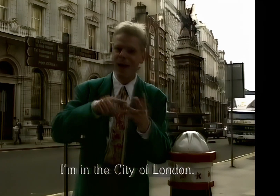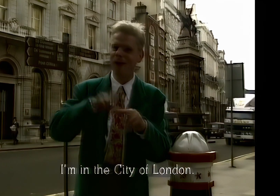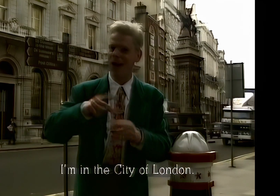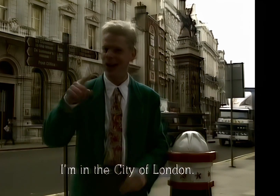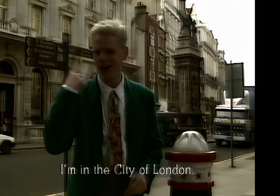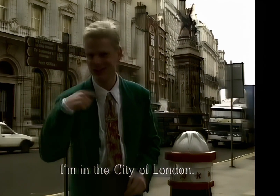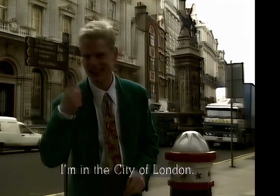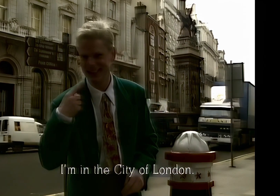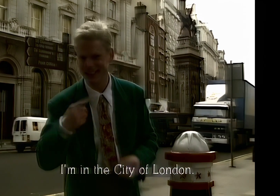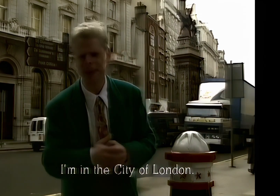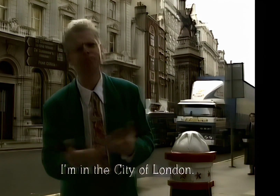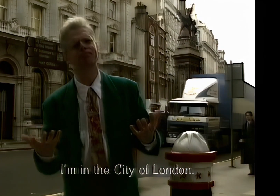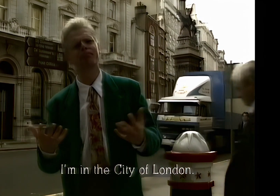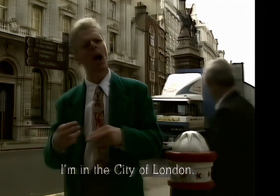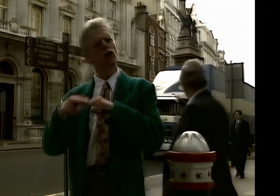I'm in the City of London.